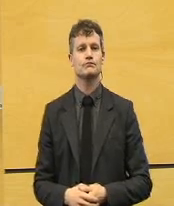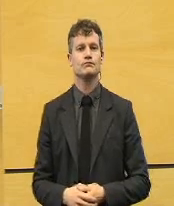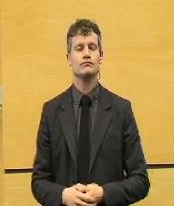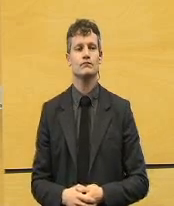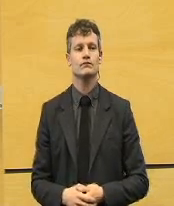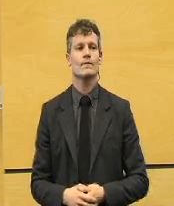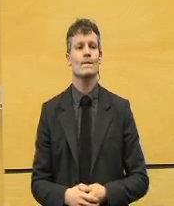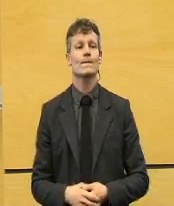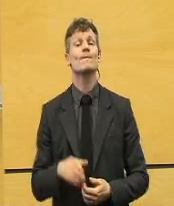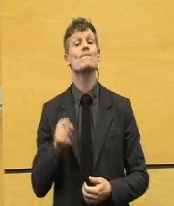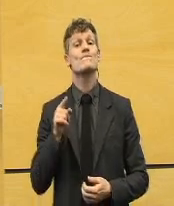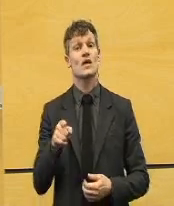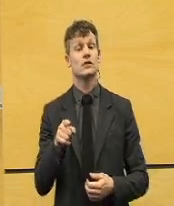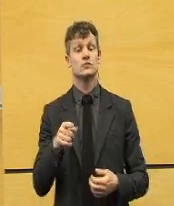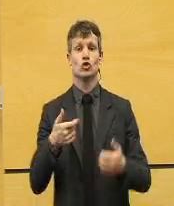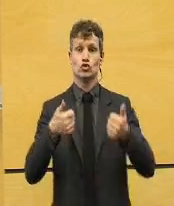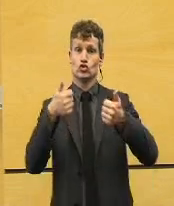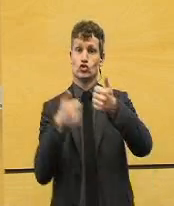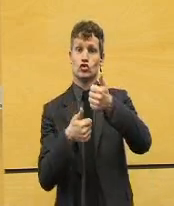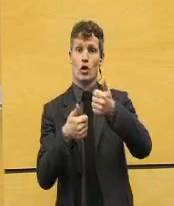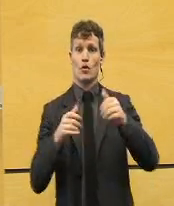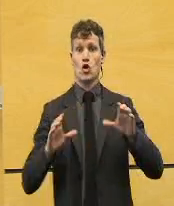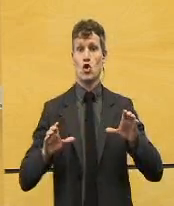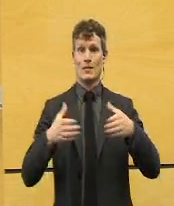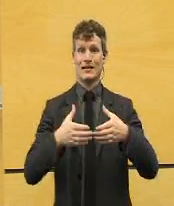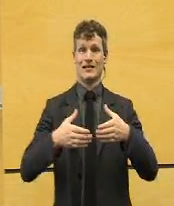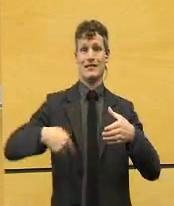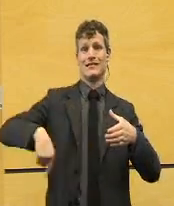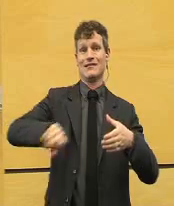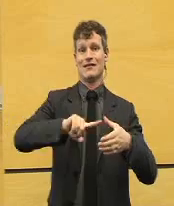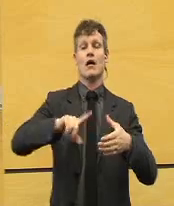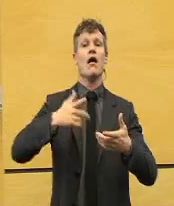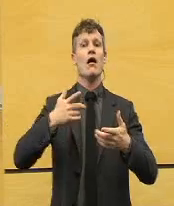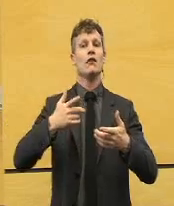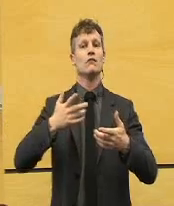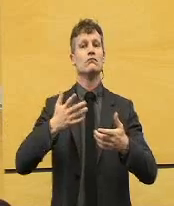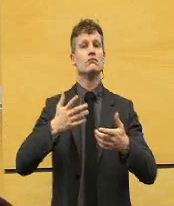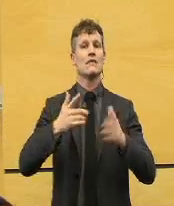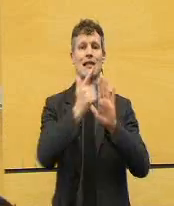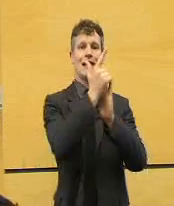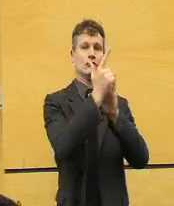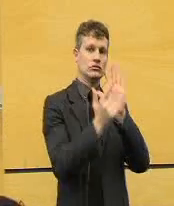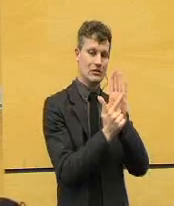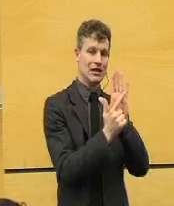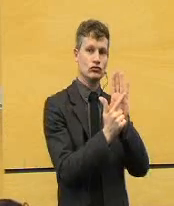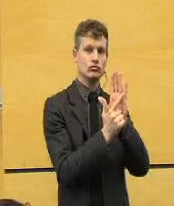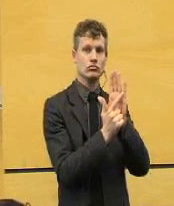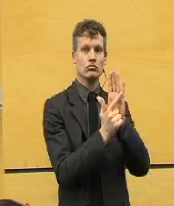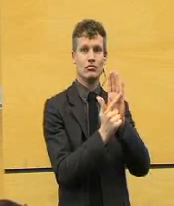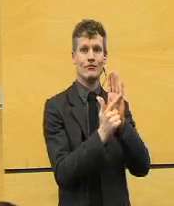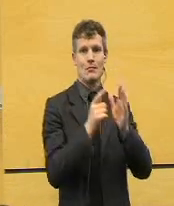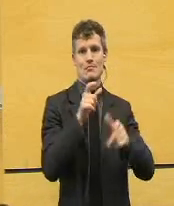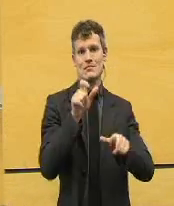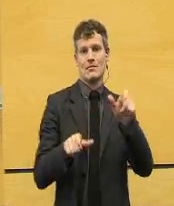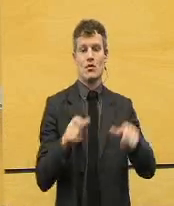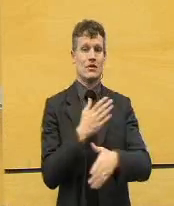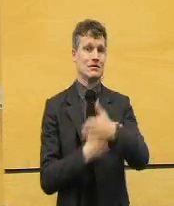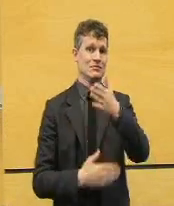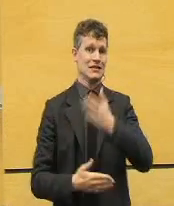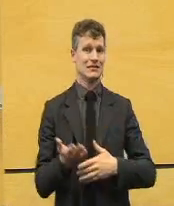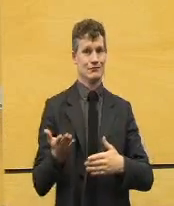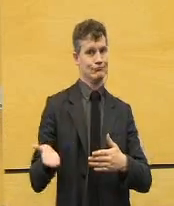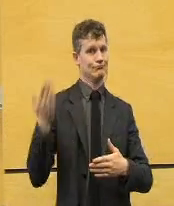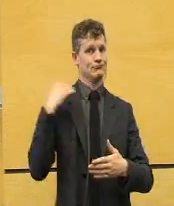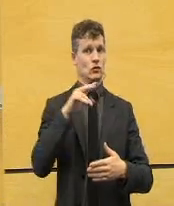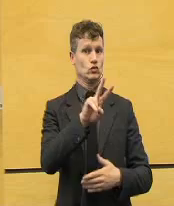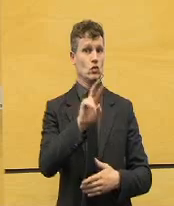subordinate legislation of the empowerment of persons with disability 2007, which just finished